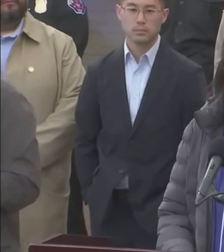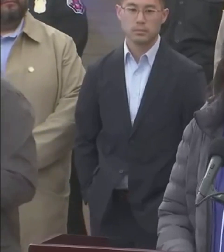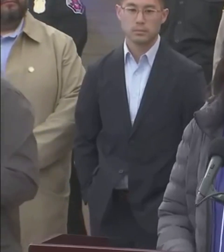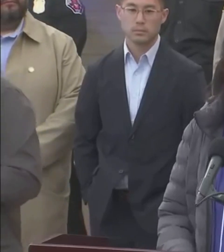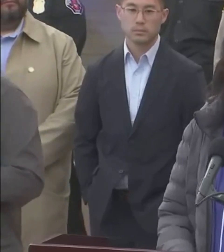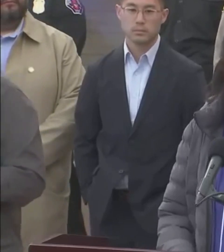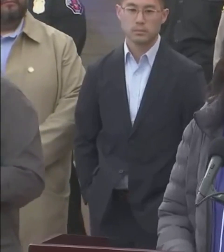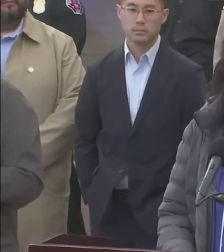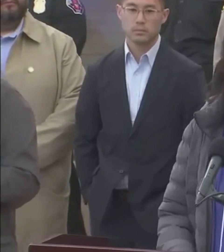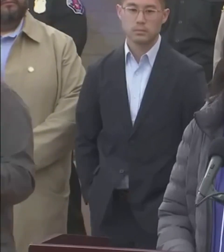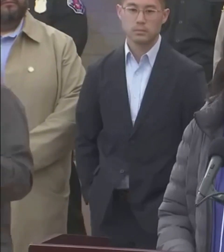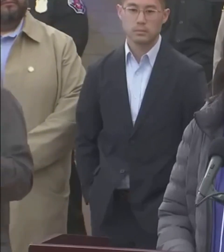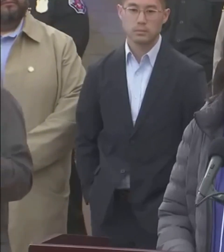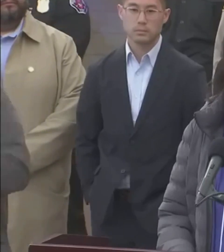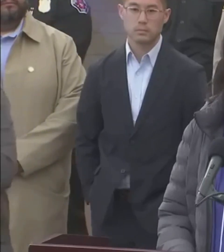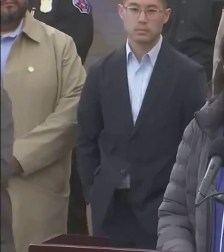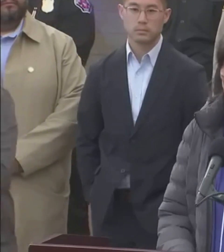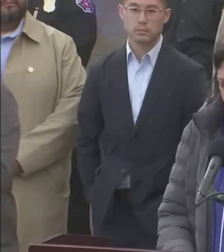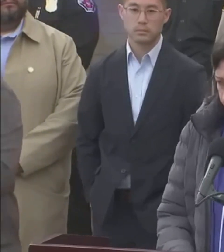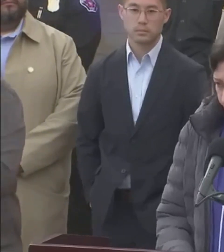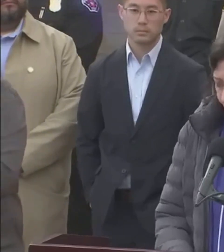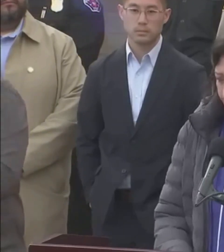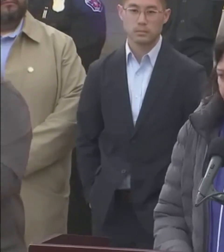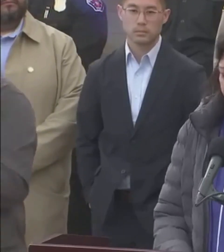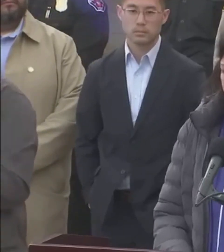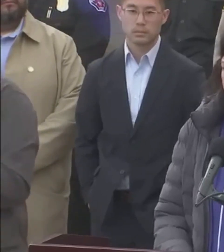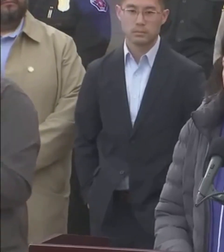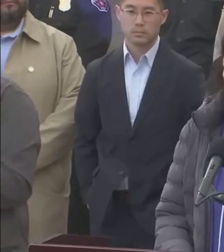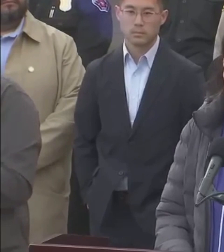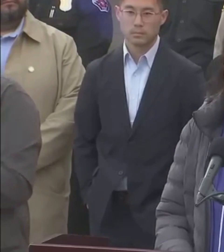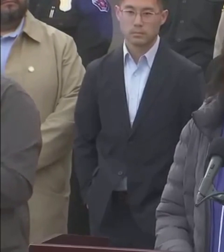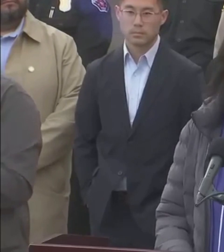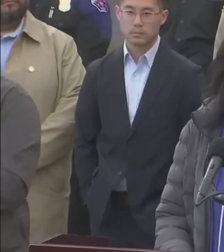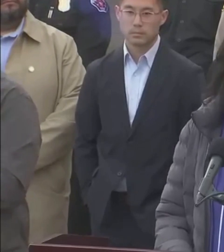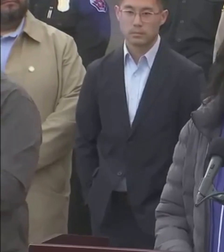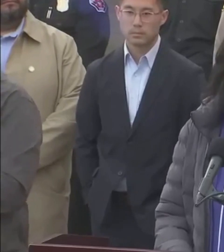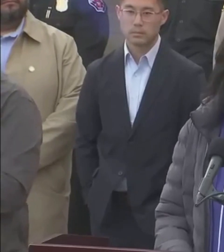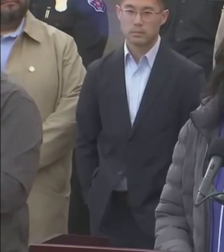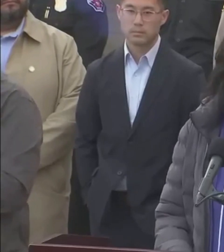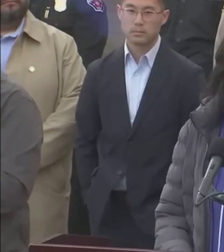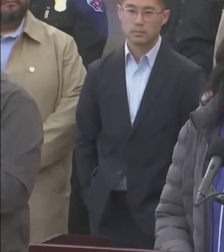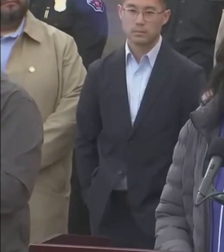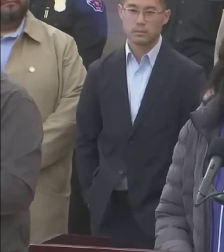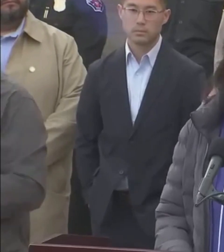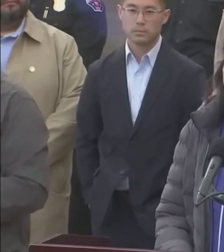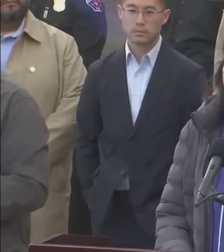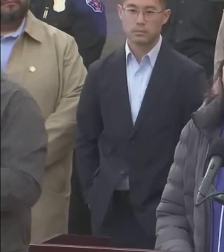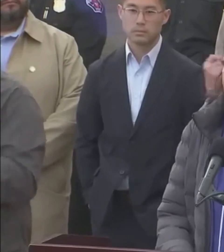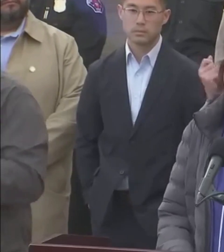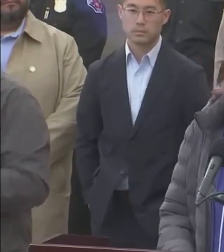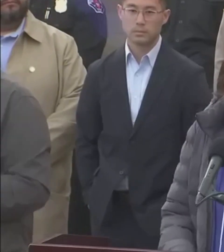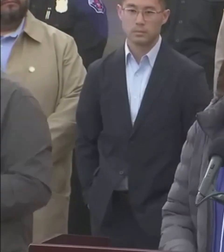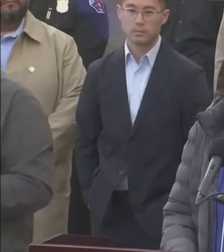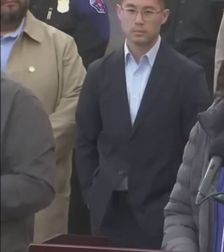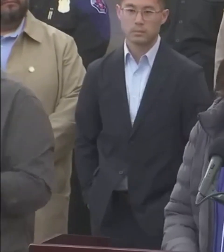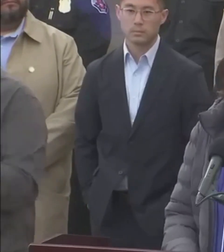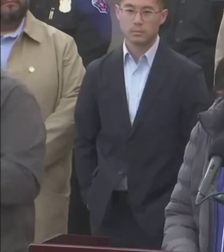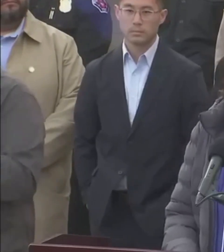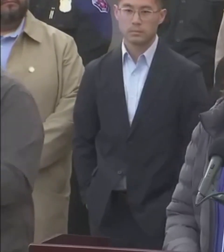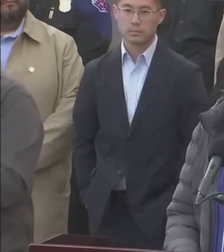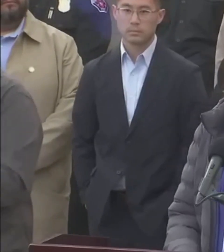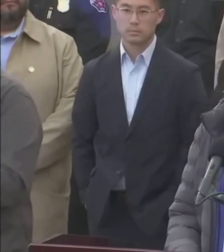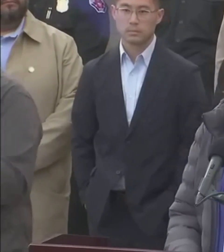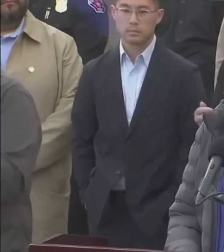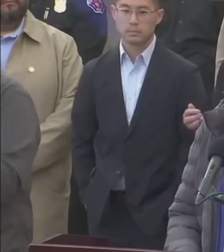family this evening in our adjoining city, Monterey Park, where a mass shooting recently happened. Monterey Park is home to one of the biggest Asian